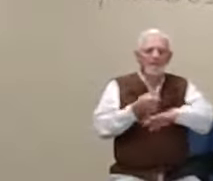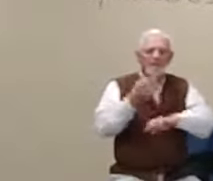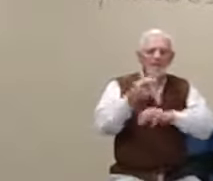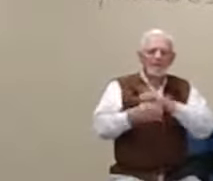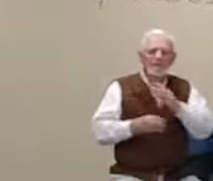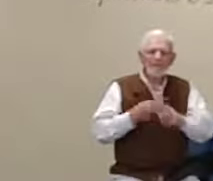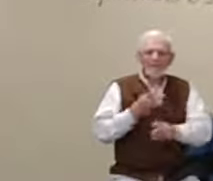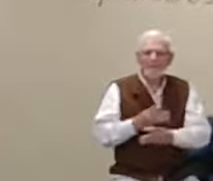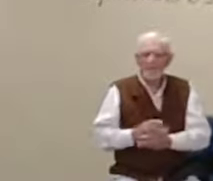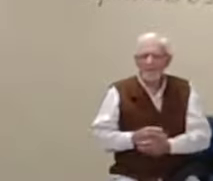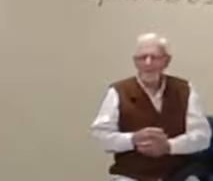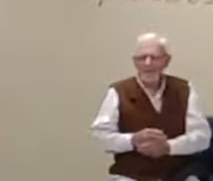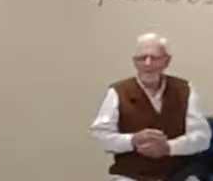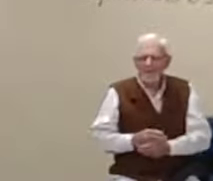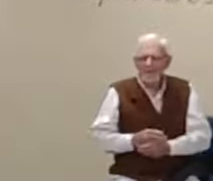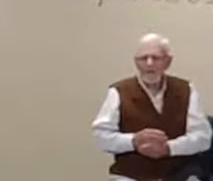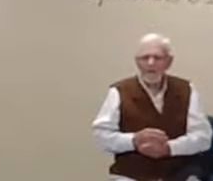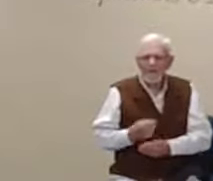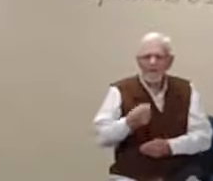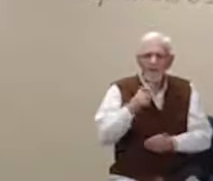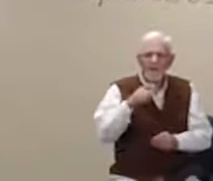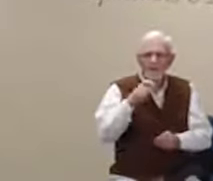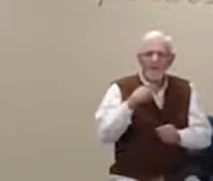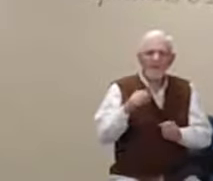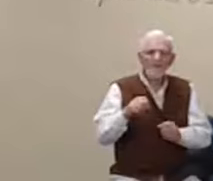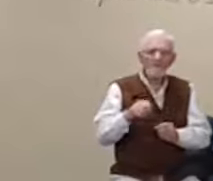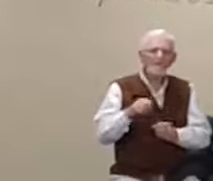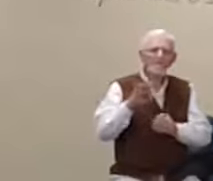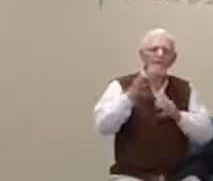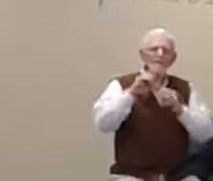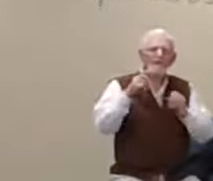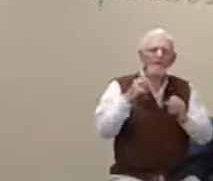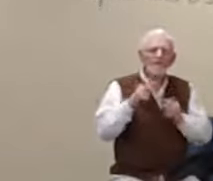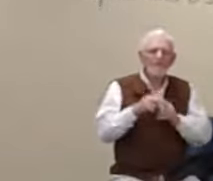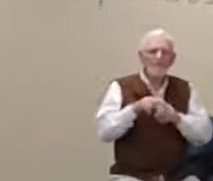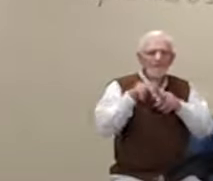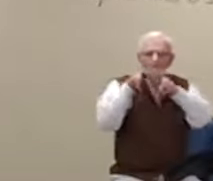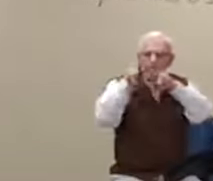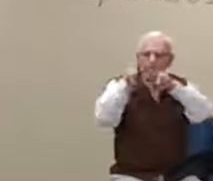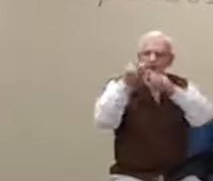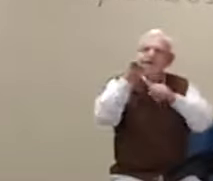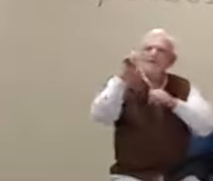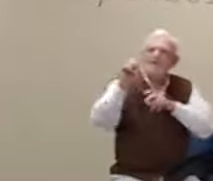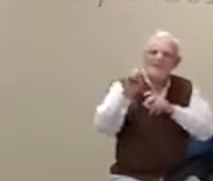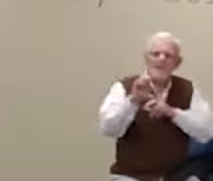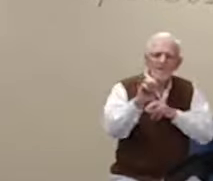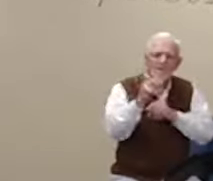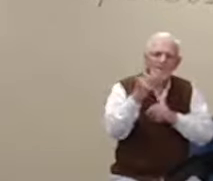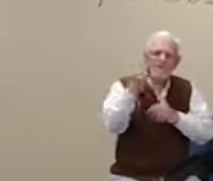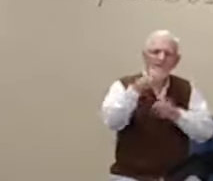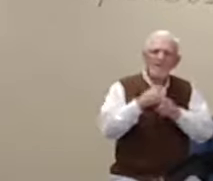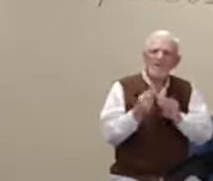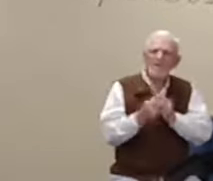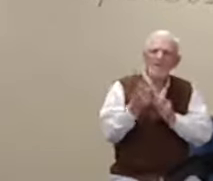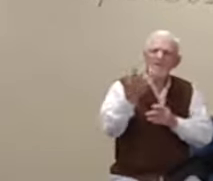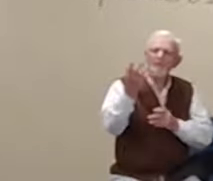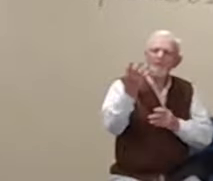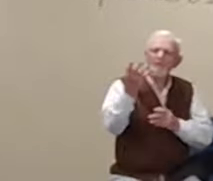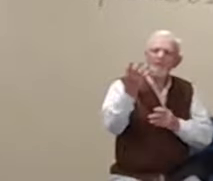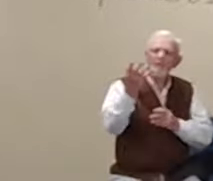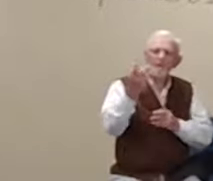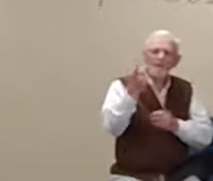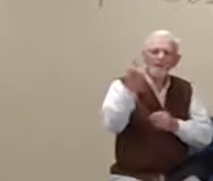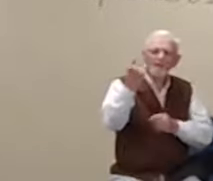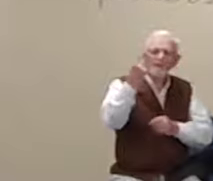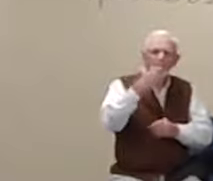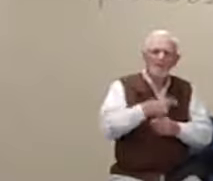so we need a fresh glimpse of eternity. One day we're going to be with him. One day,